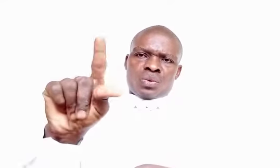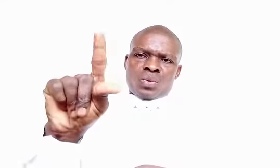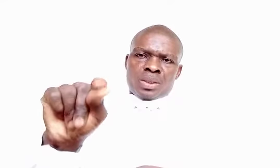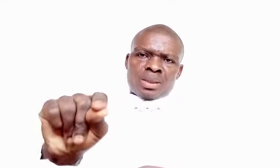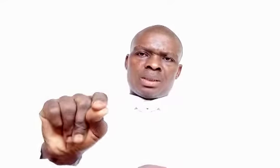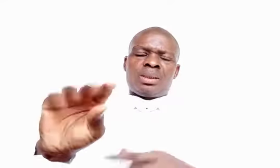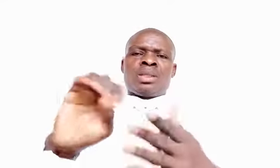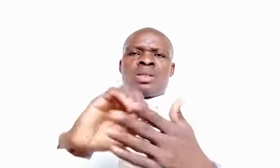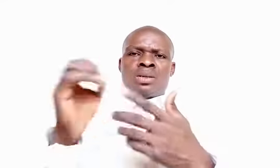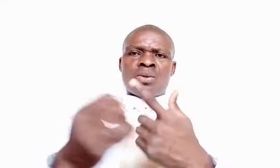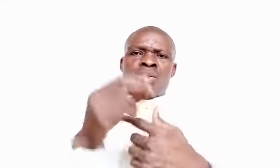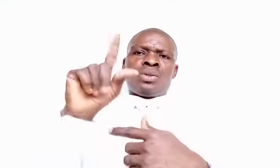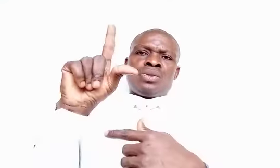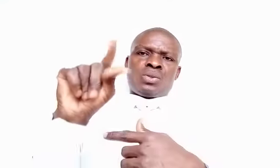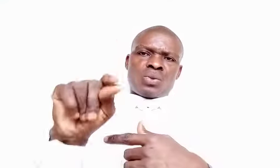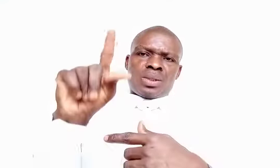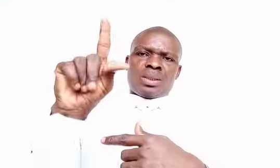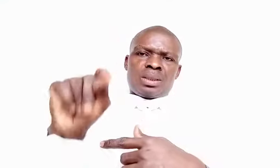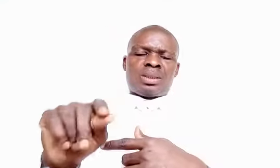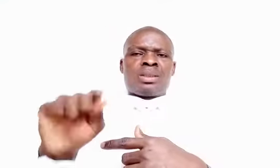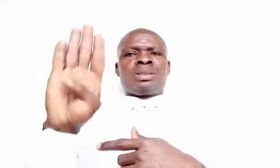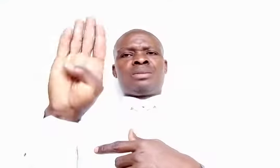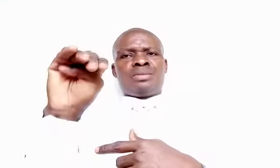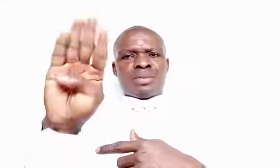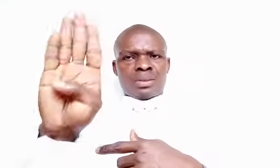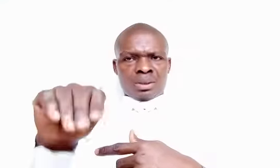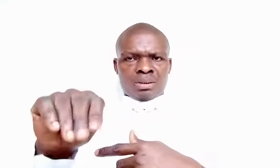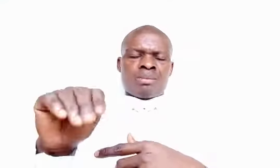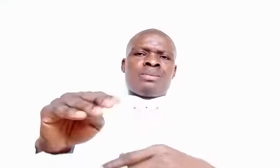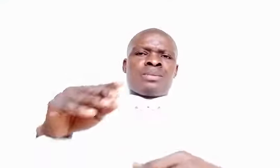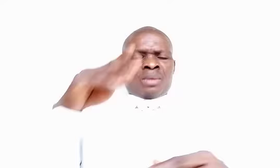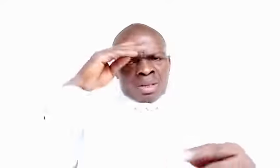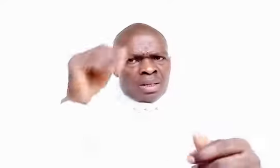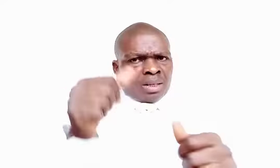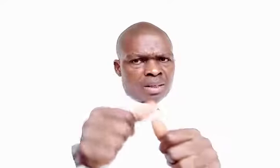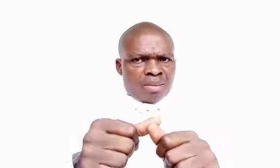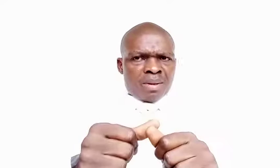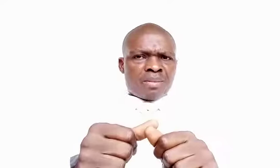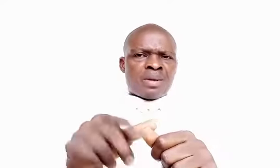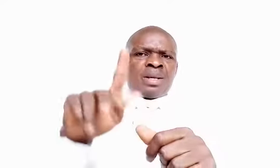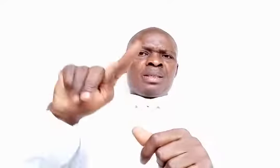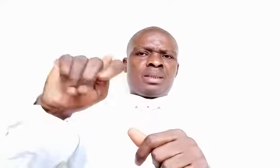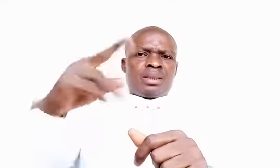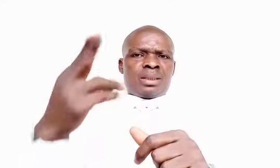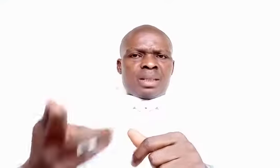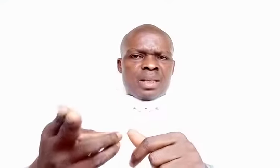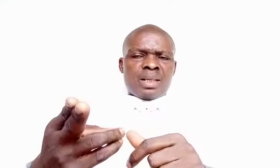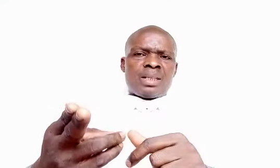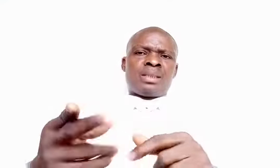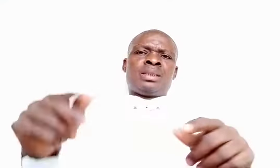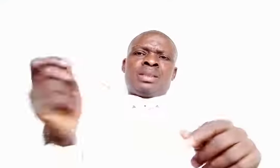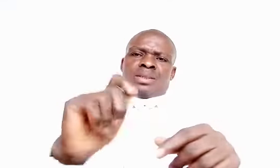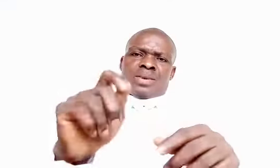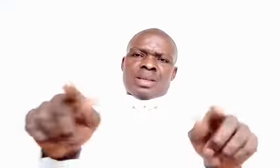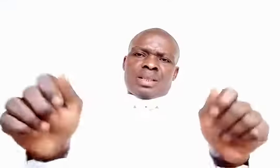28th August 2014. Take note, the TH is placed by 20, not